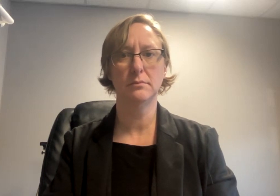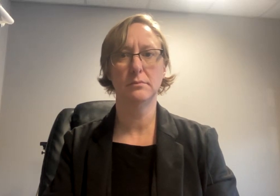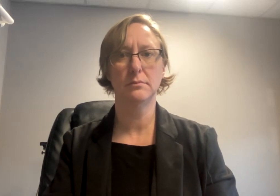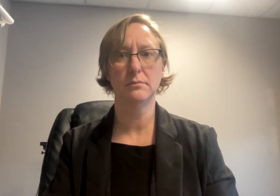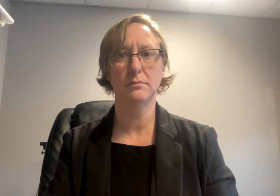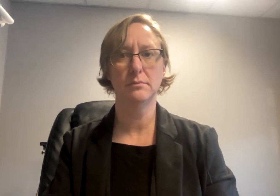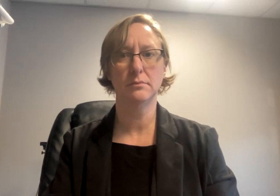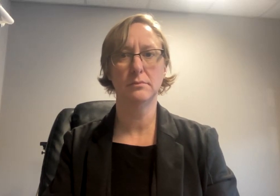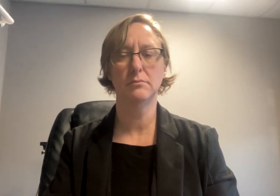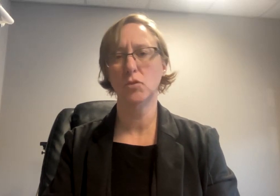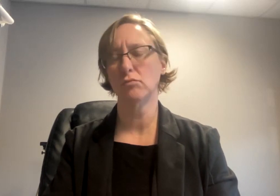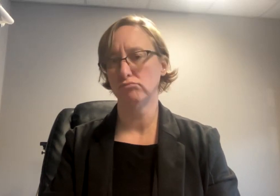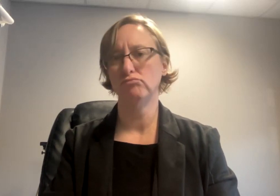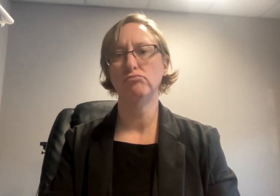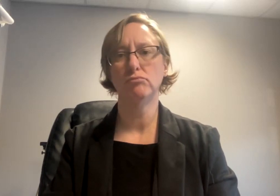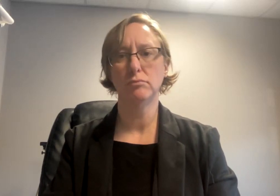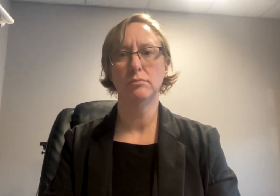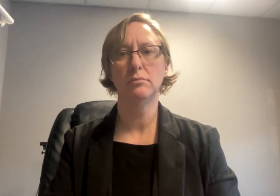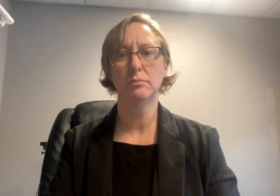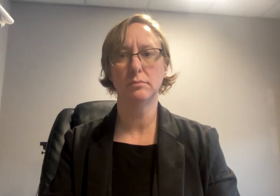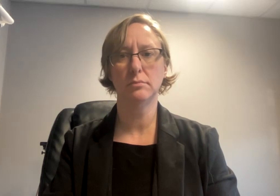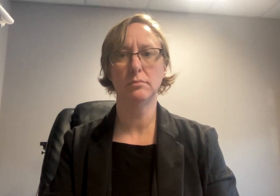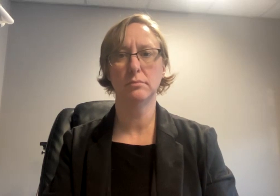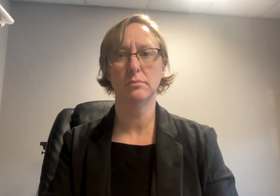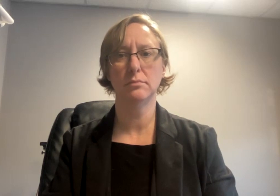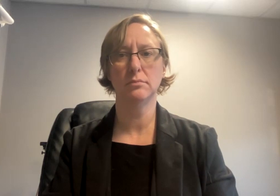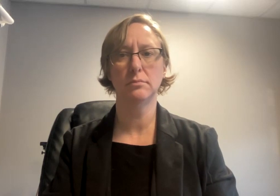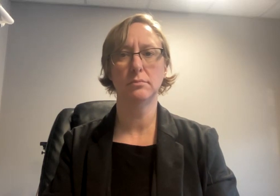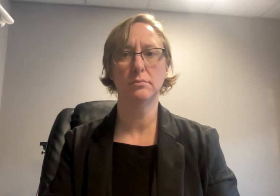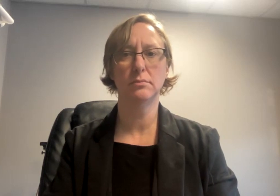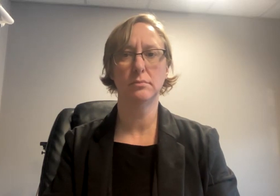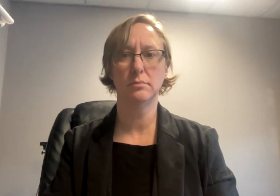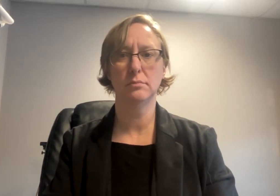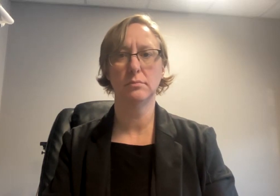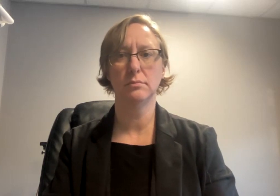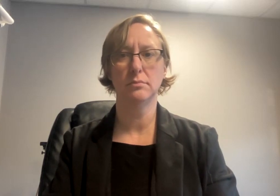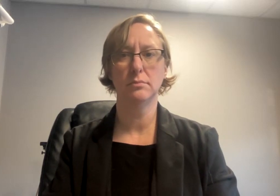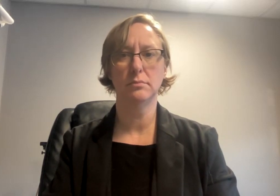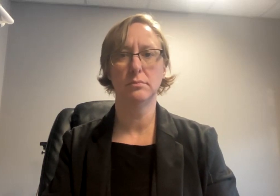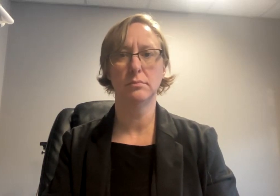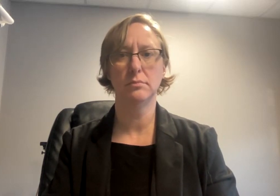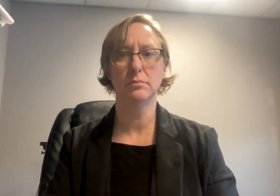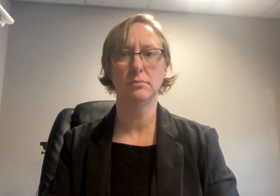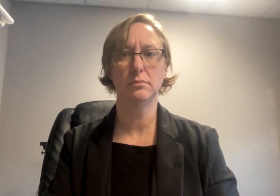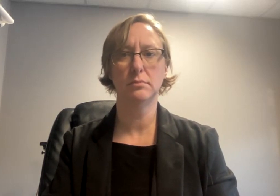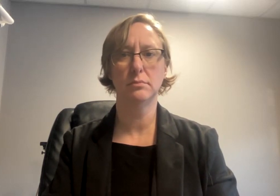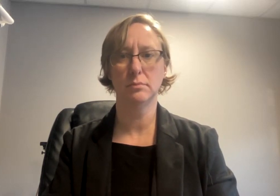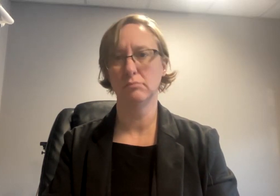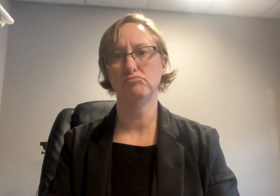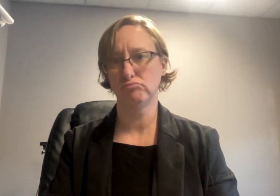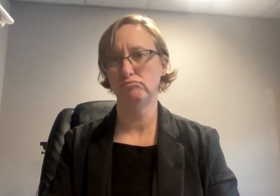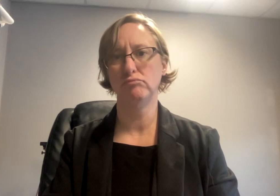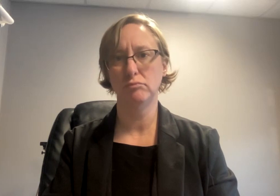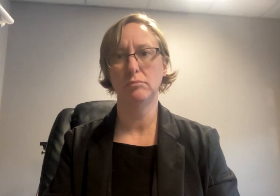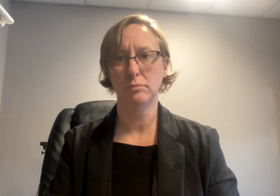qualitative questions for later. Use that for when we are developing and bringing it to the powers